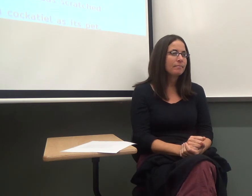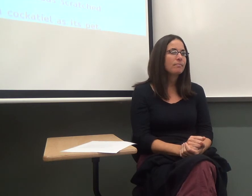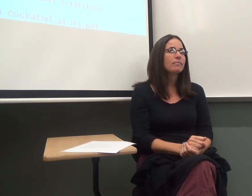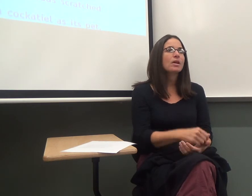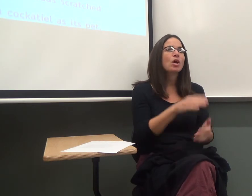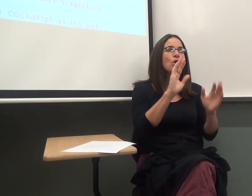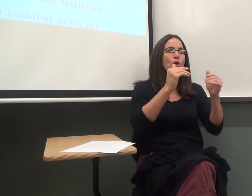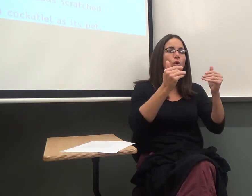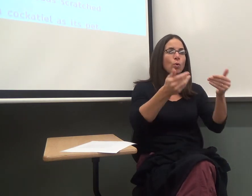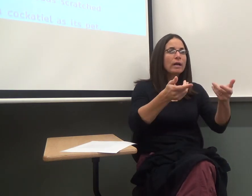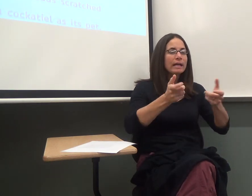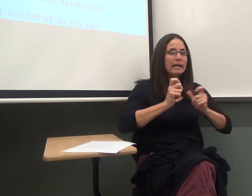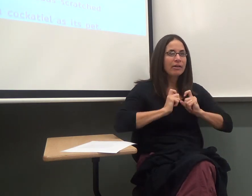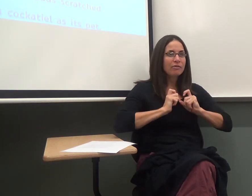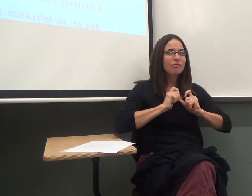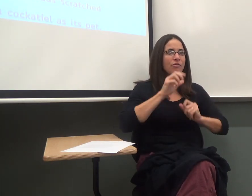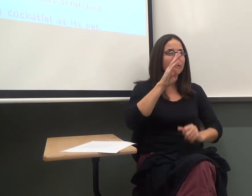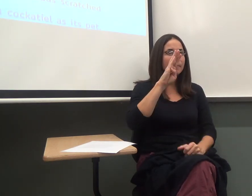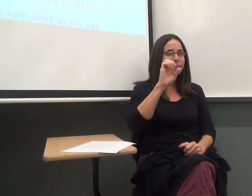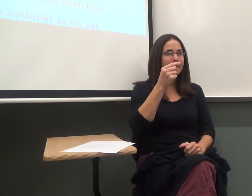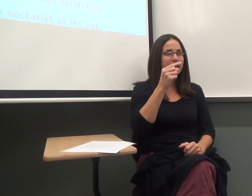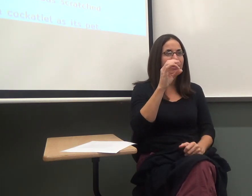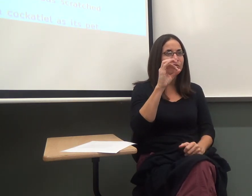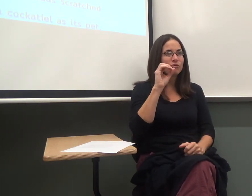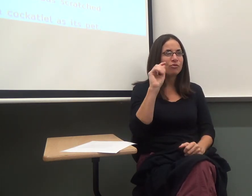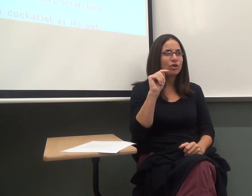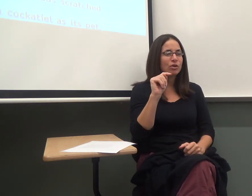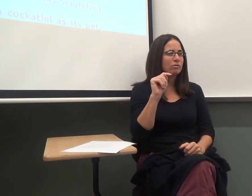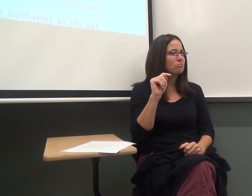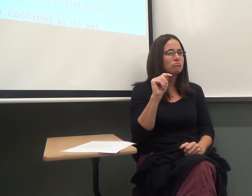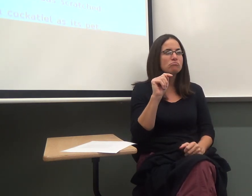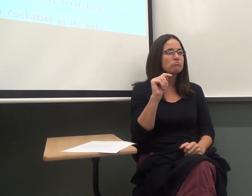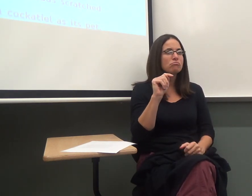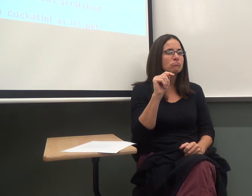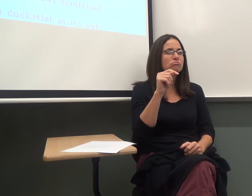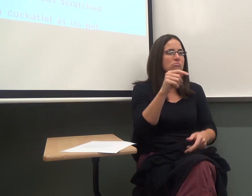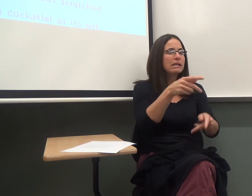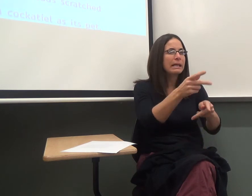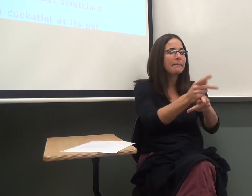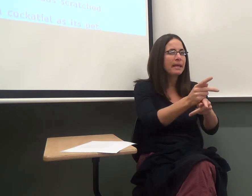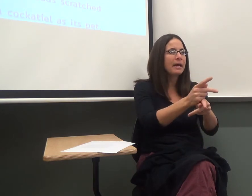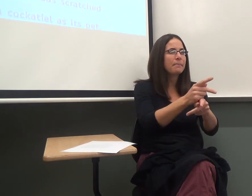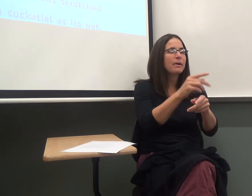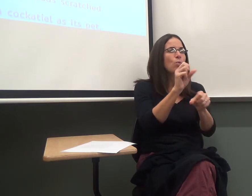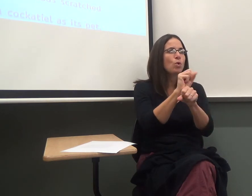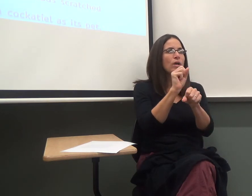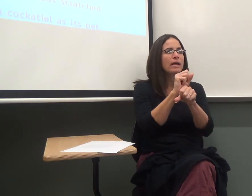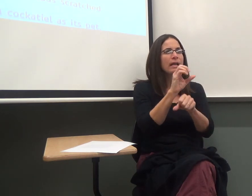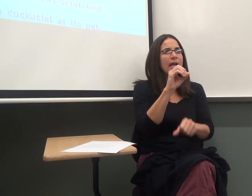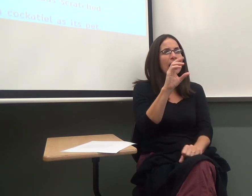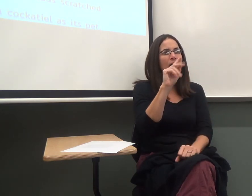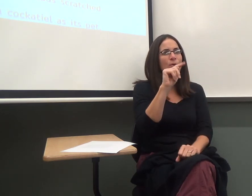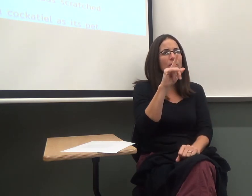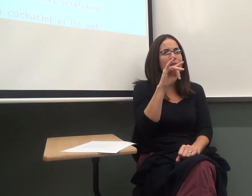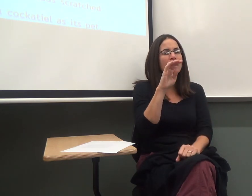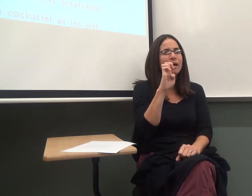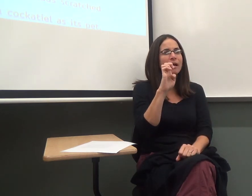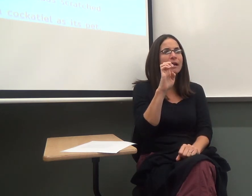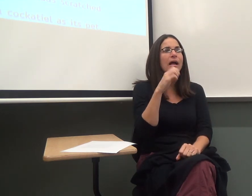just working outline if you did it. It's fine. I asked you guys, you kind of I kind of backtracked a little